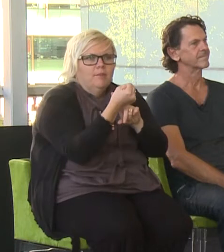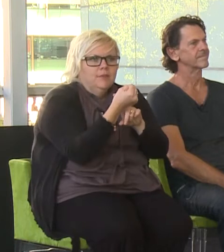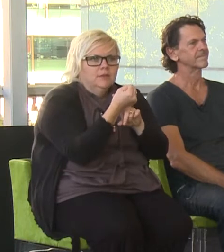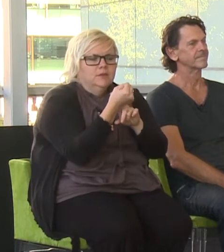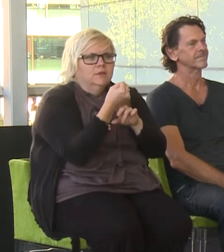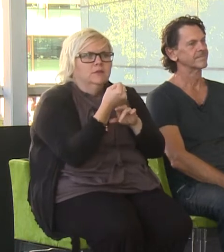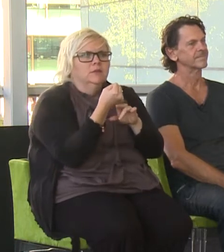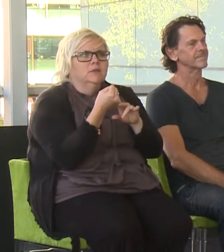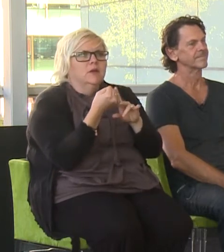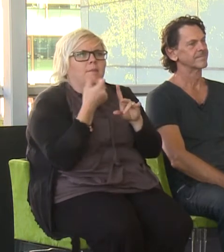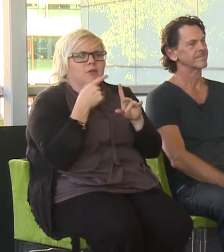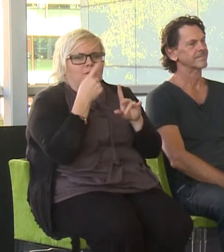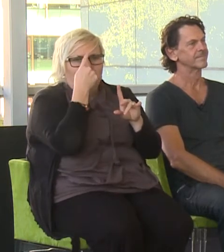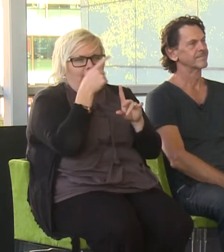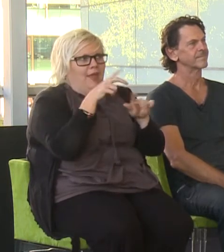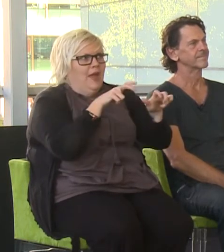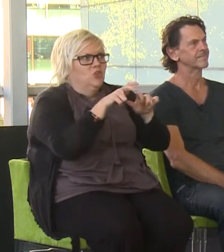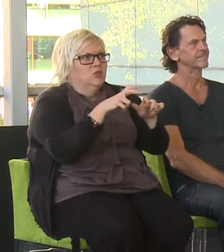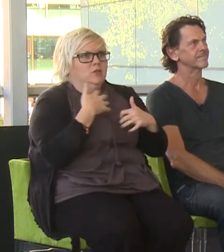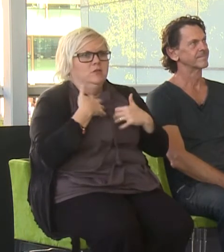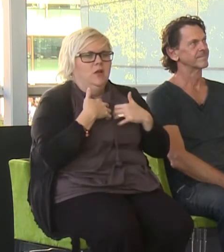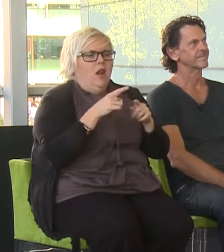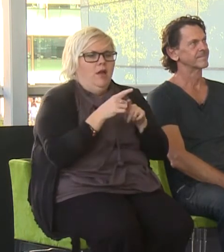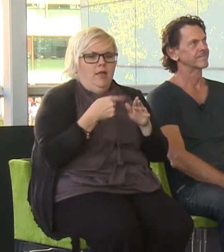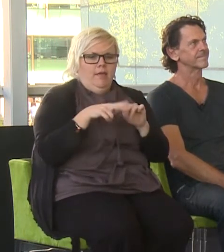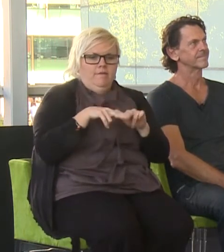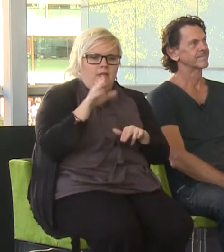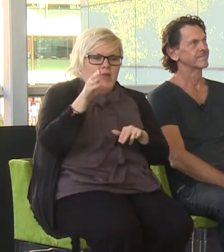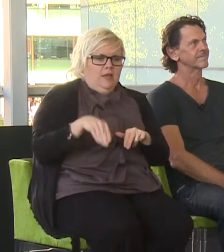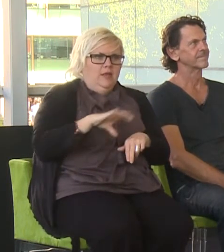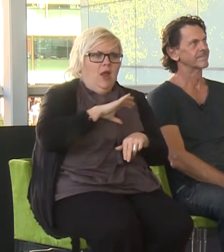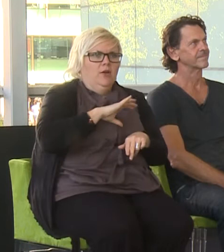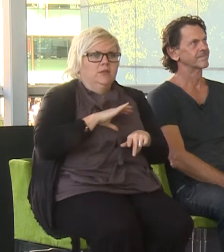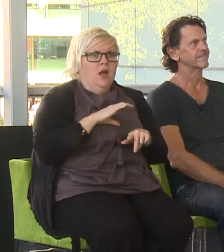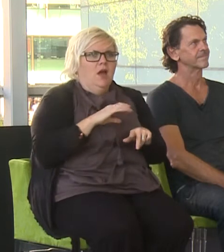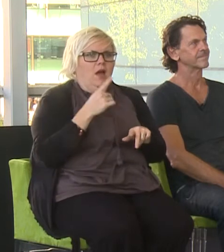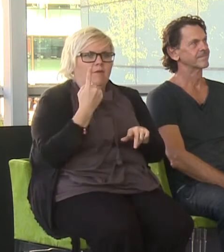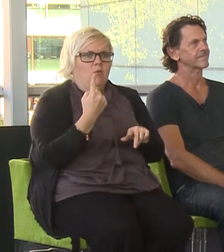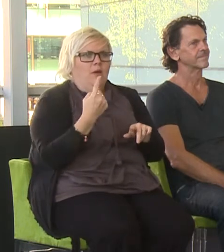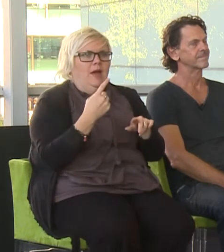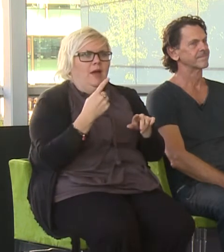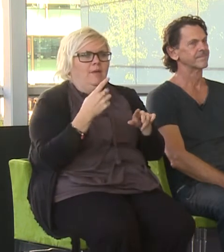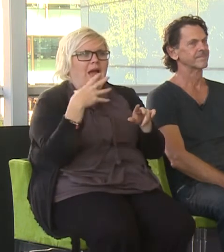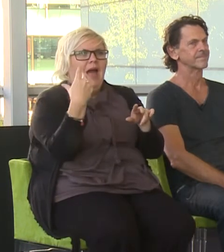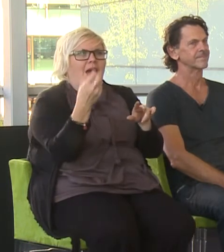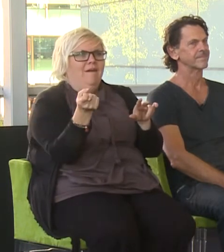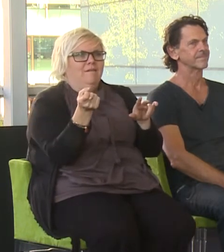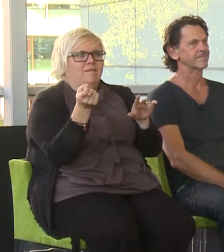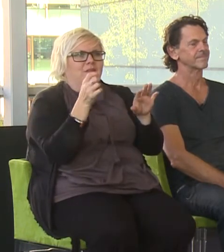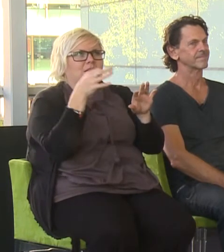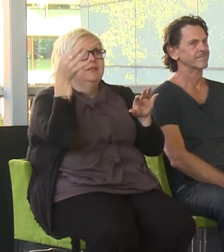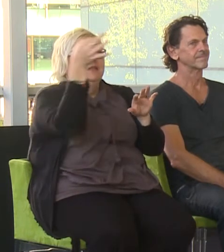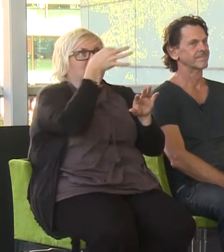through the course of the action. Say, for instance, a character literally ripping apart a section of a spaceship to use as a